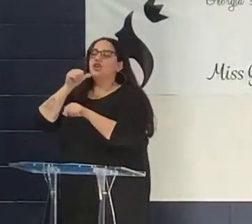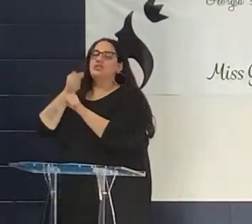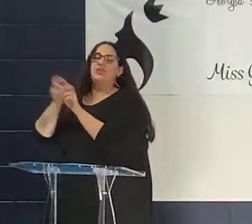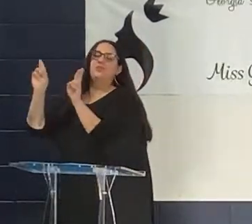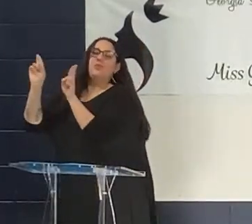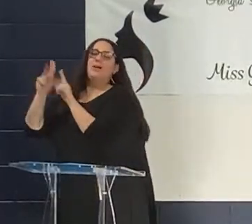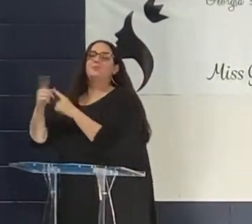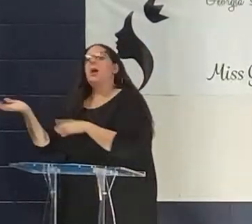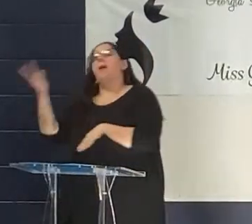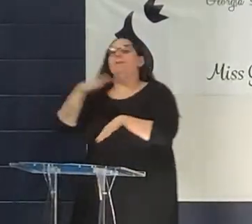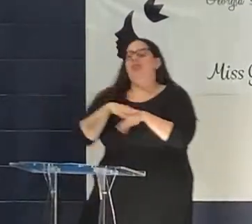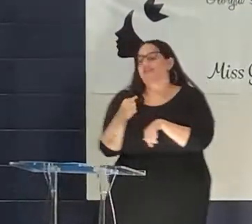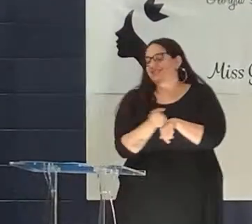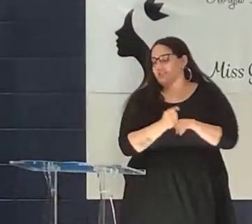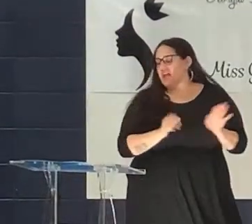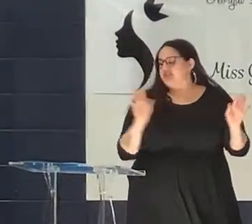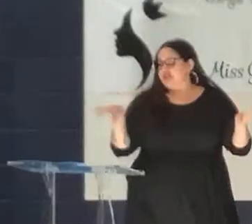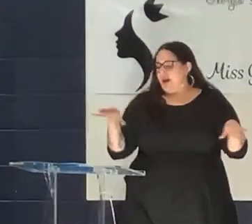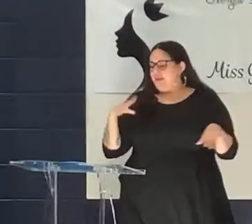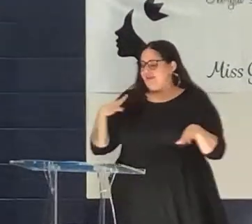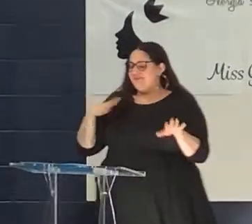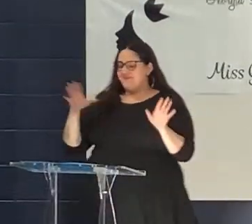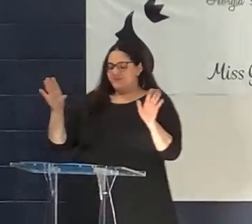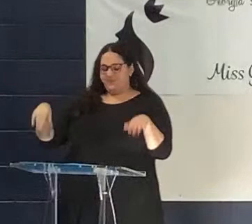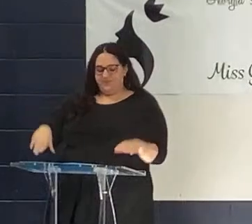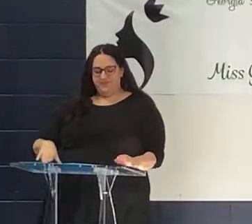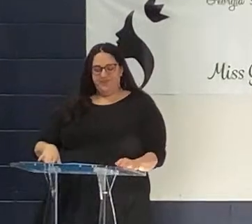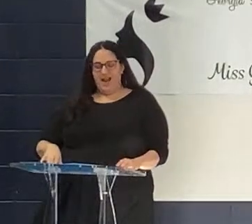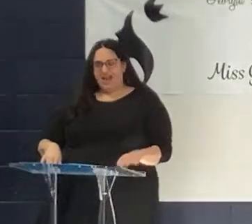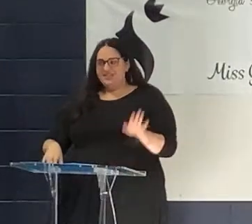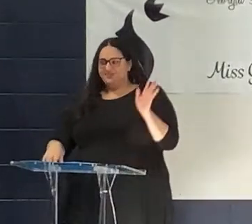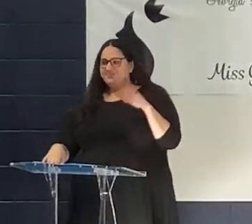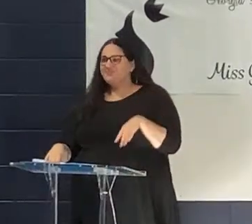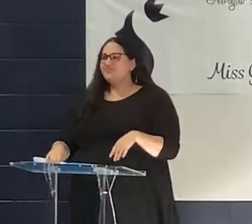So let's hear it one more time for the girls. They're going to be coming up on the stage.